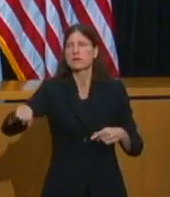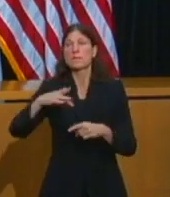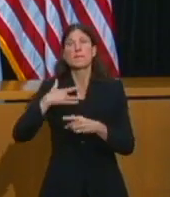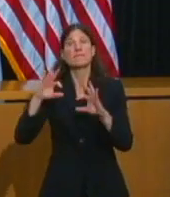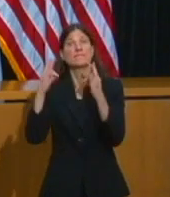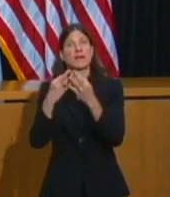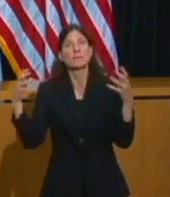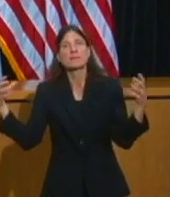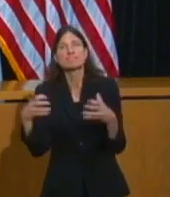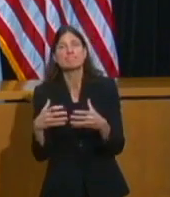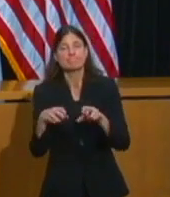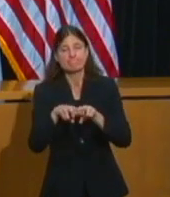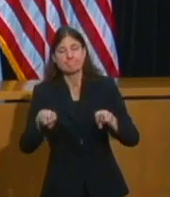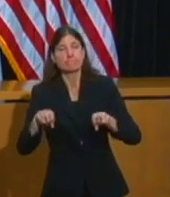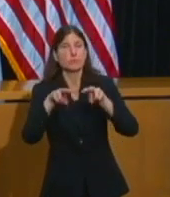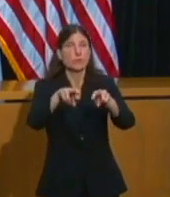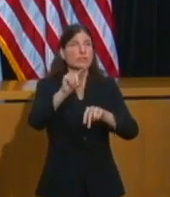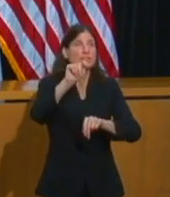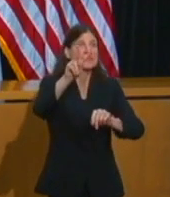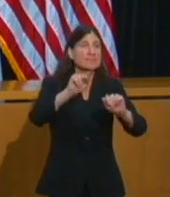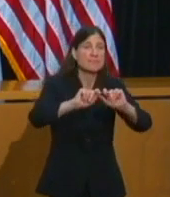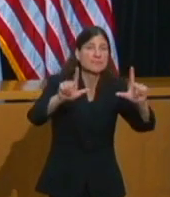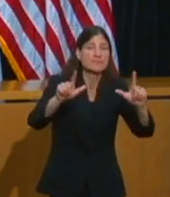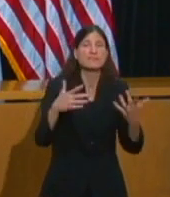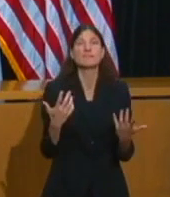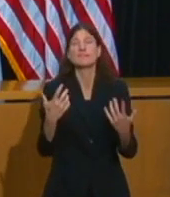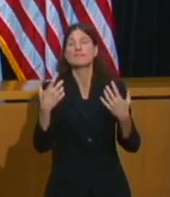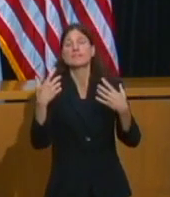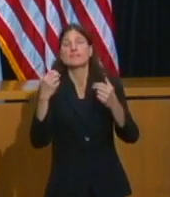on is one of the greatest joys.